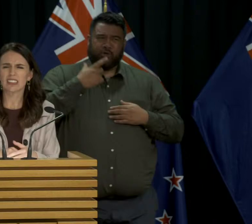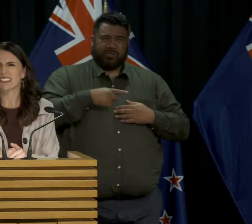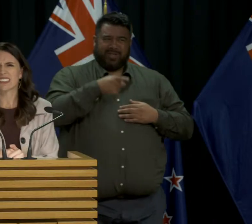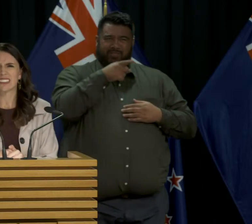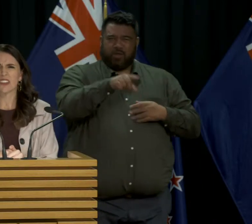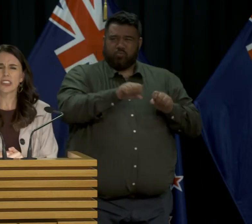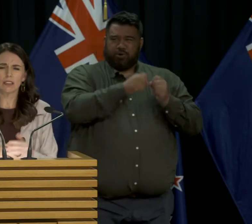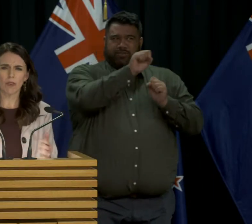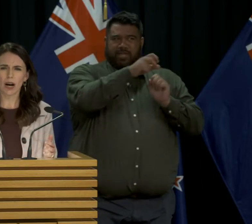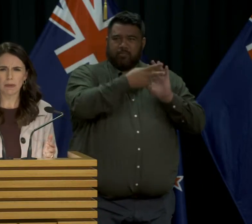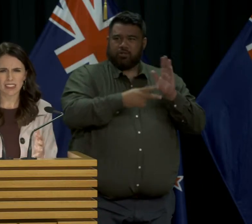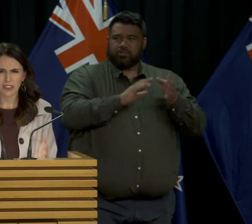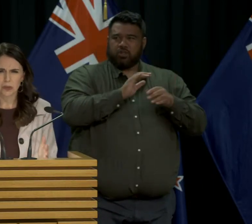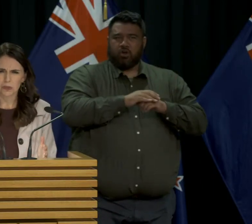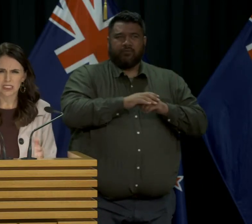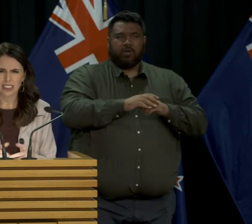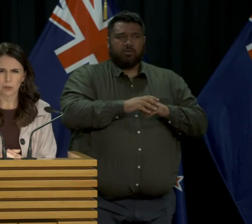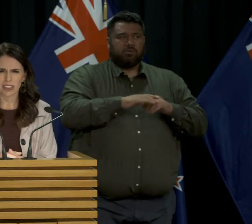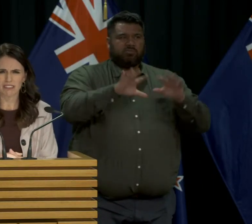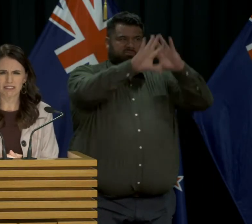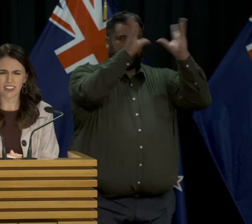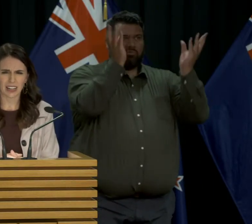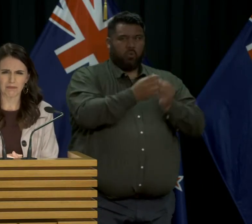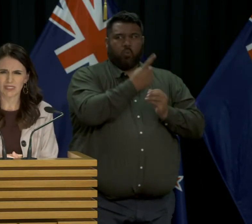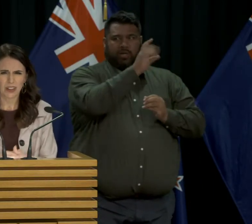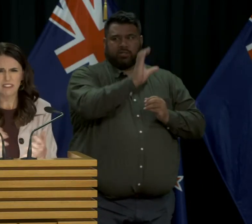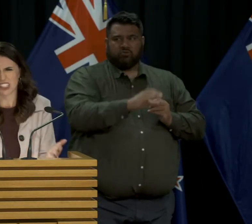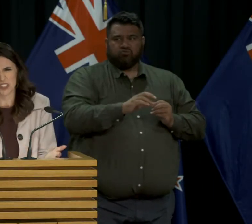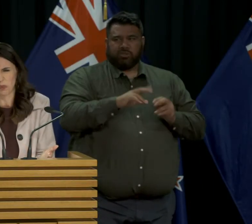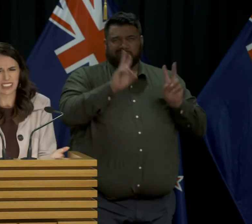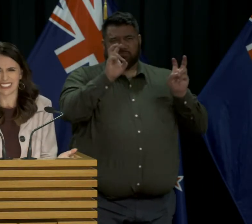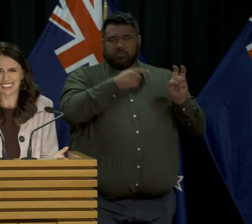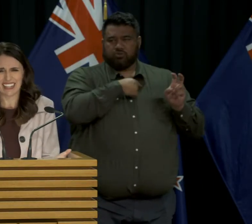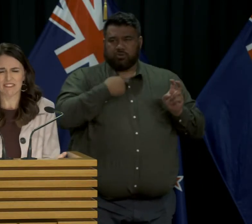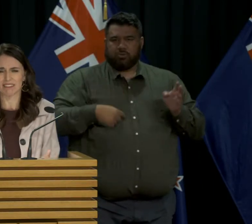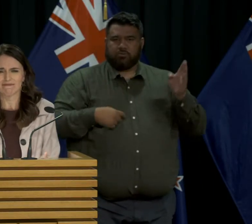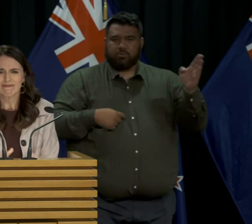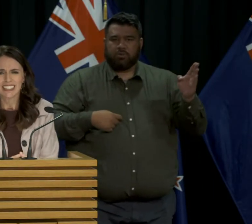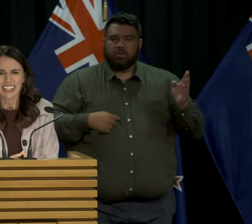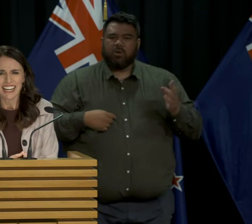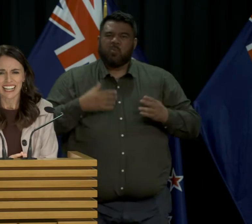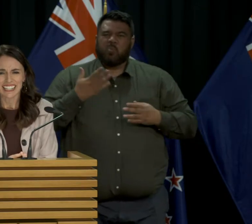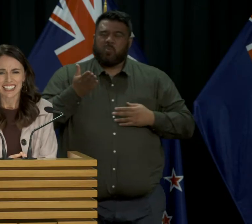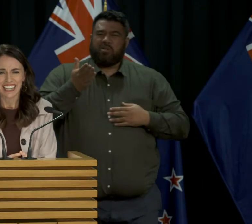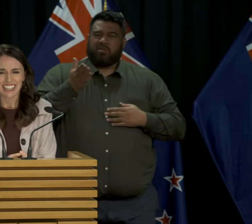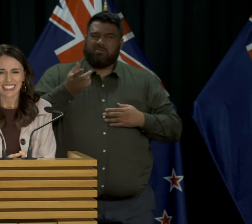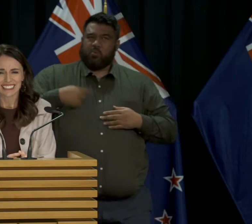too Look, strongly? those are hypotheticals that we've just not really even